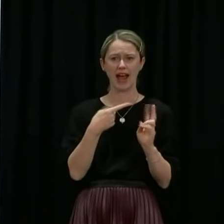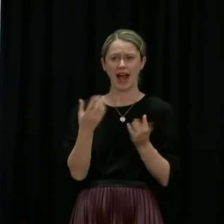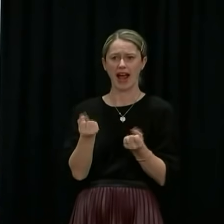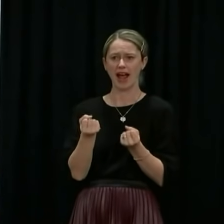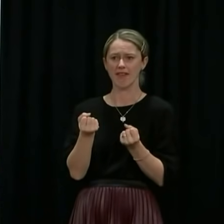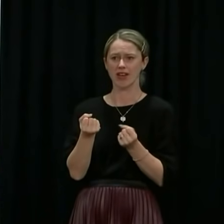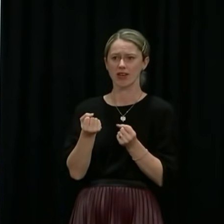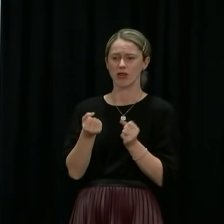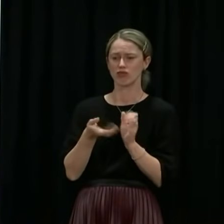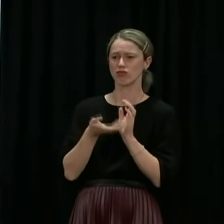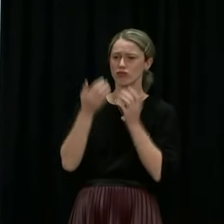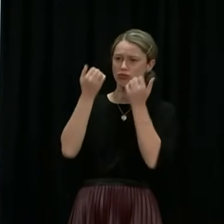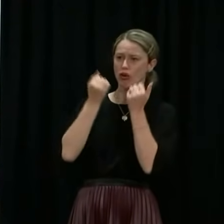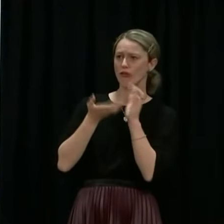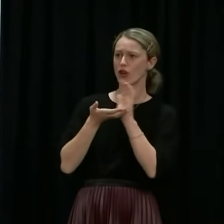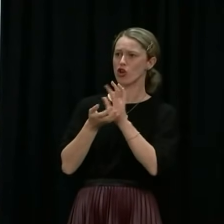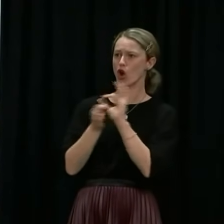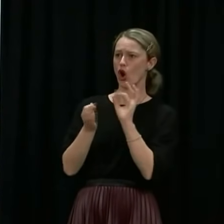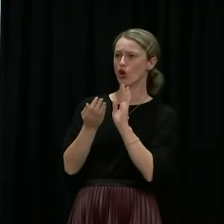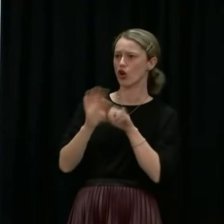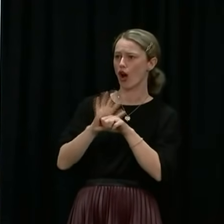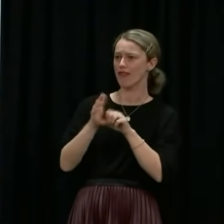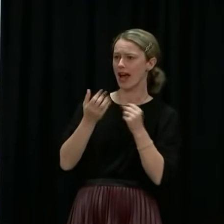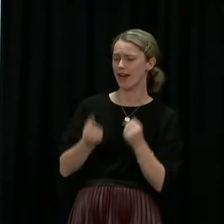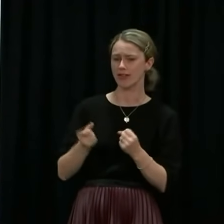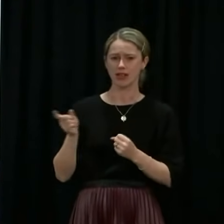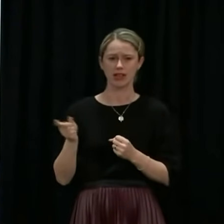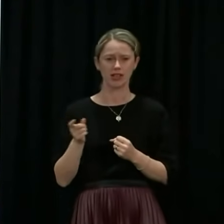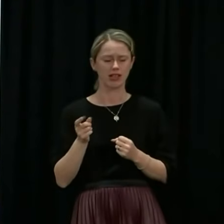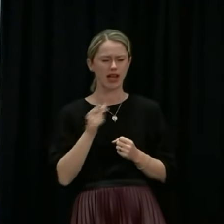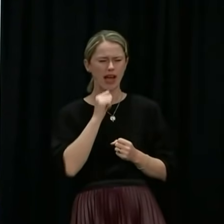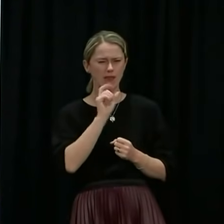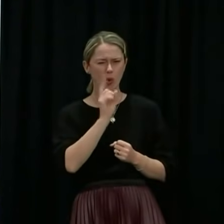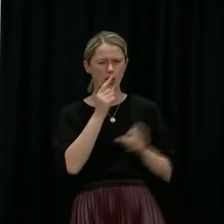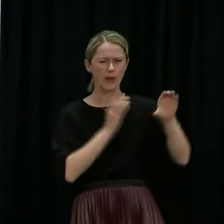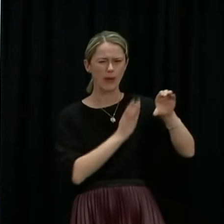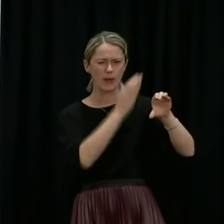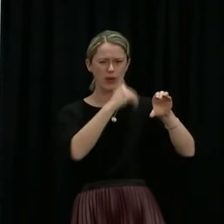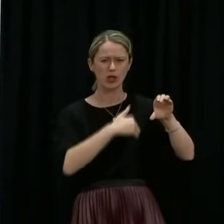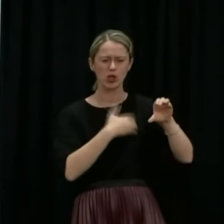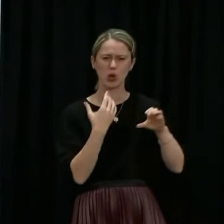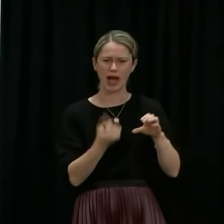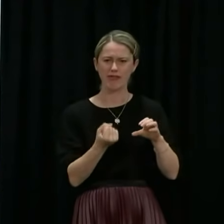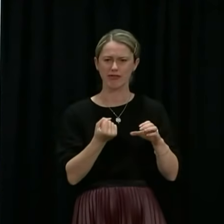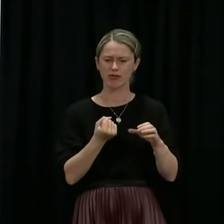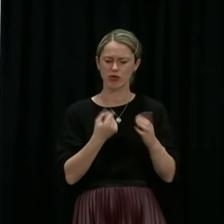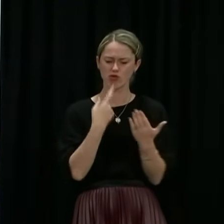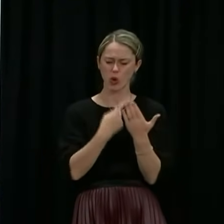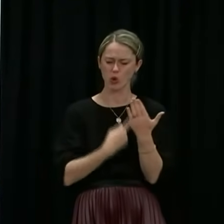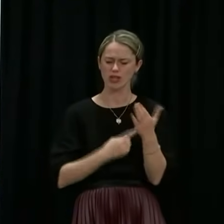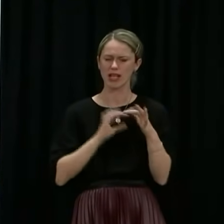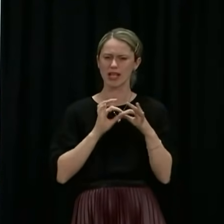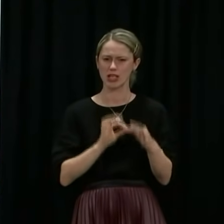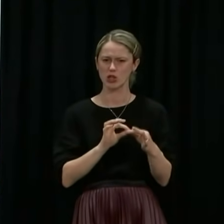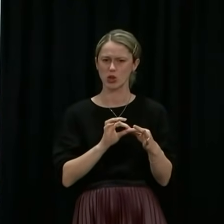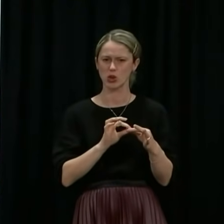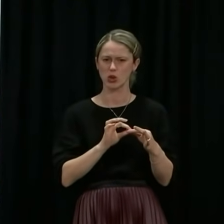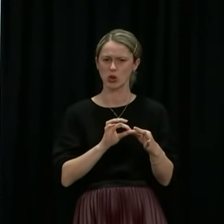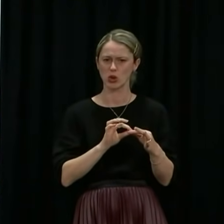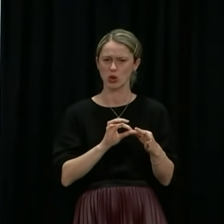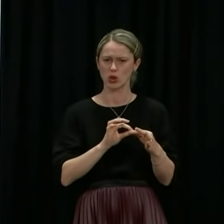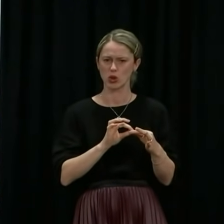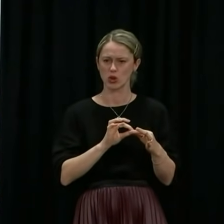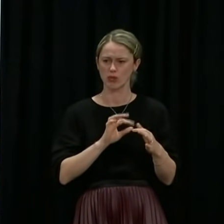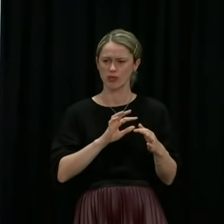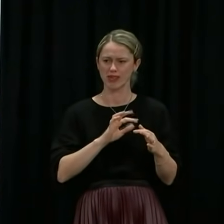test before they went to Northland? We do have testing requirements for crossing the boundary. Now, we could increase the frequency of those, and So